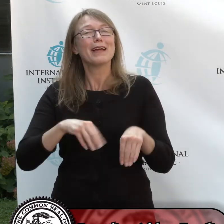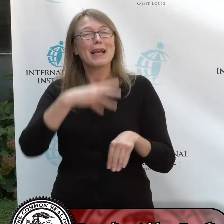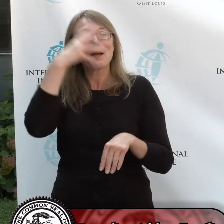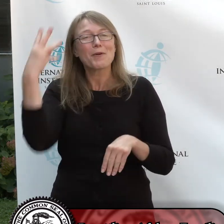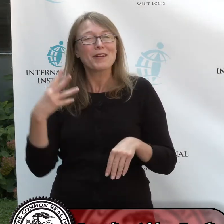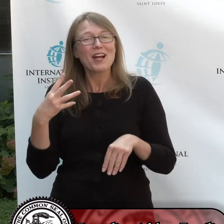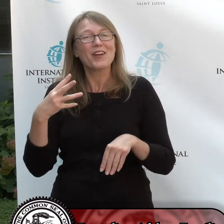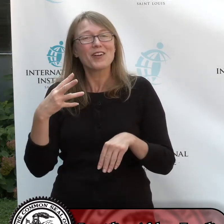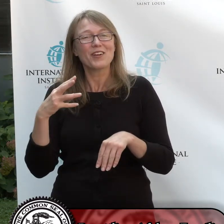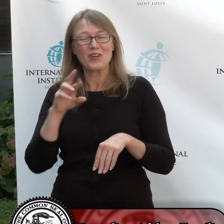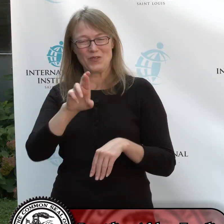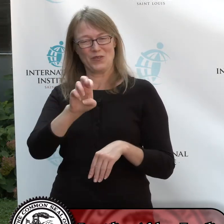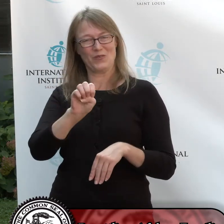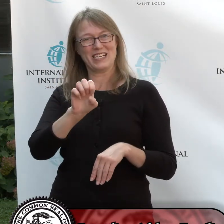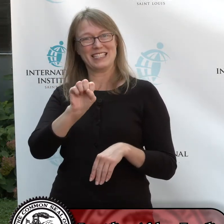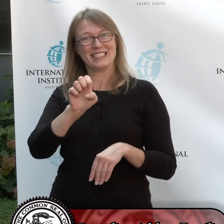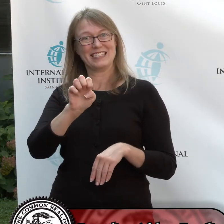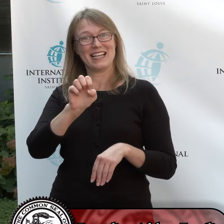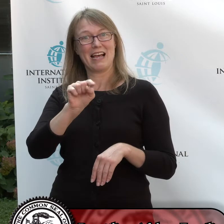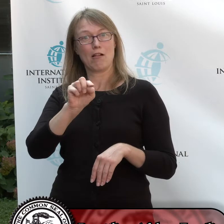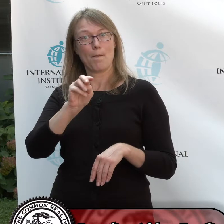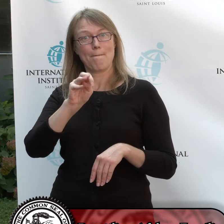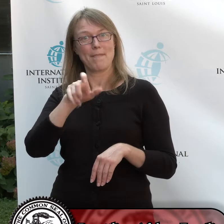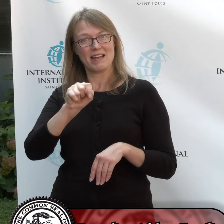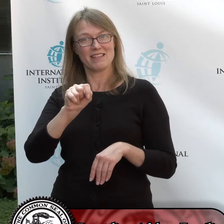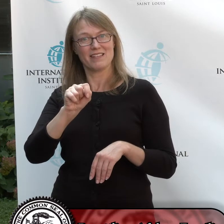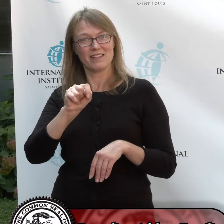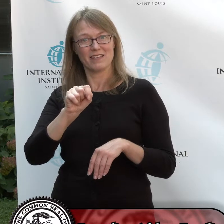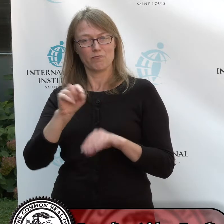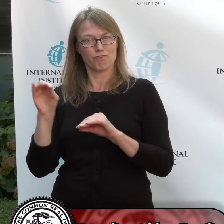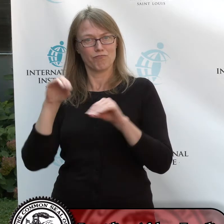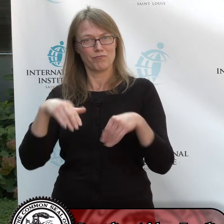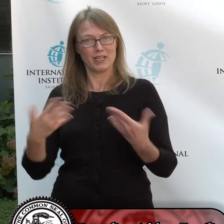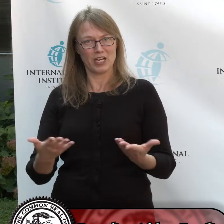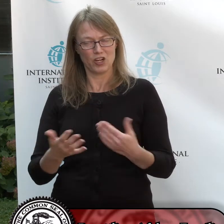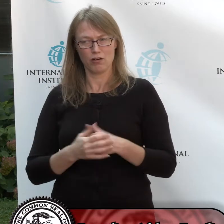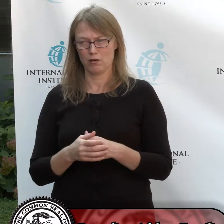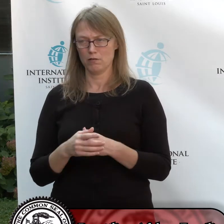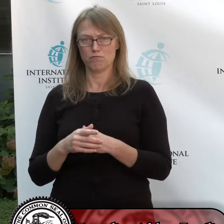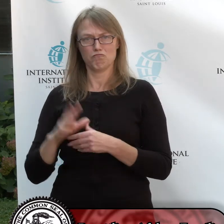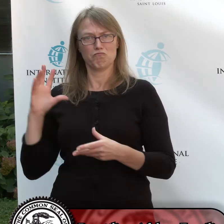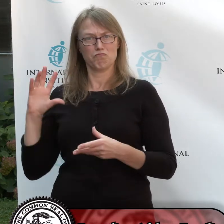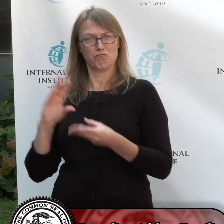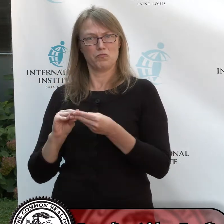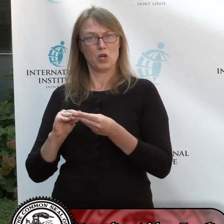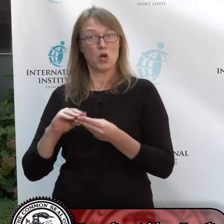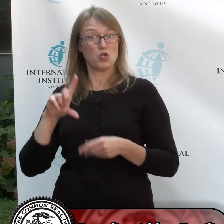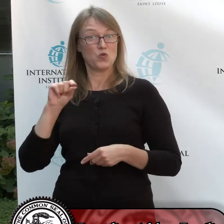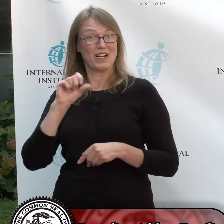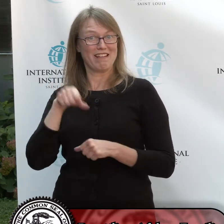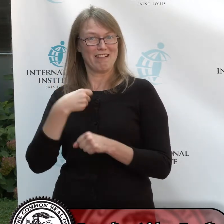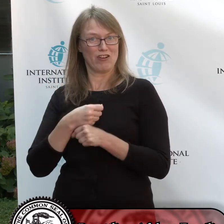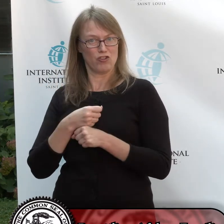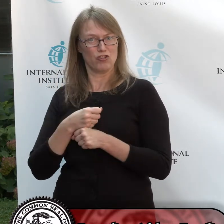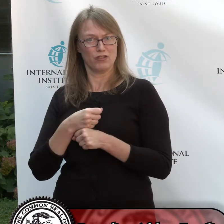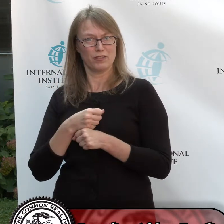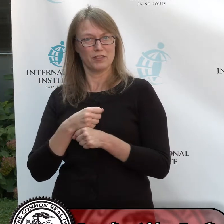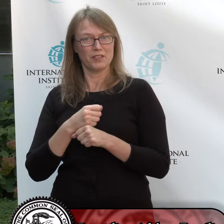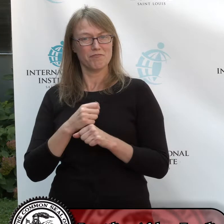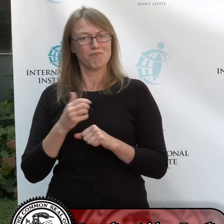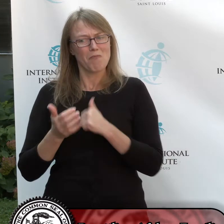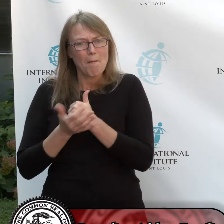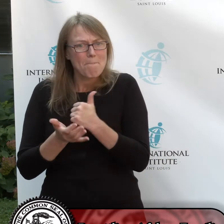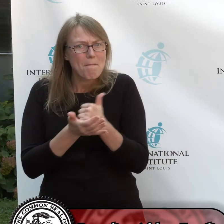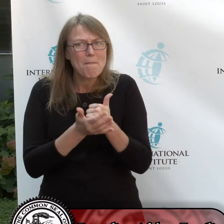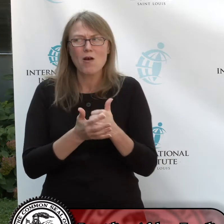fought bravely alongside the U.S. for the last 20 years, and St. Louis is ready to welcome these new neighbors